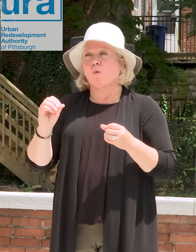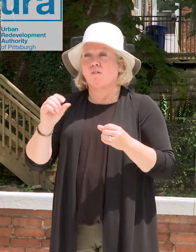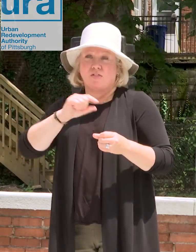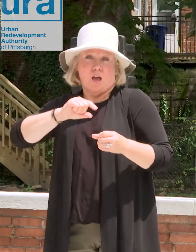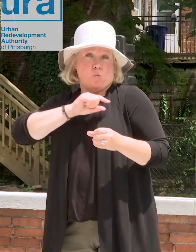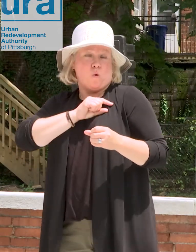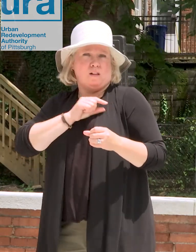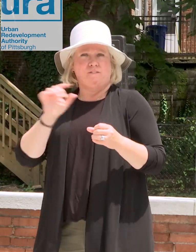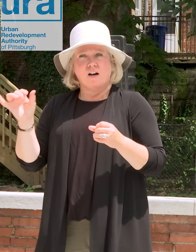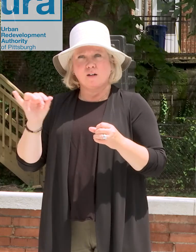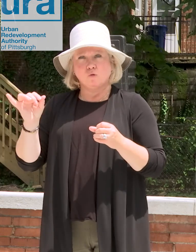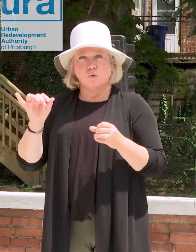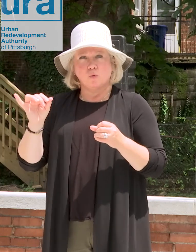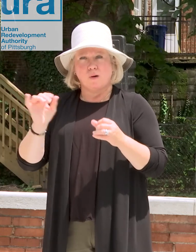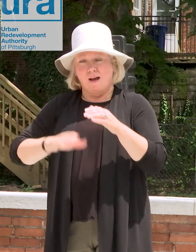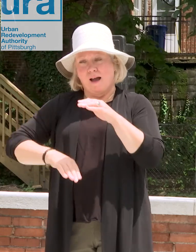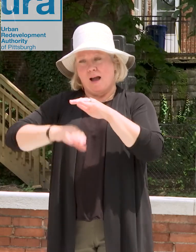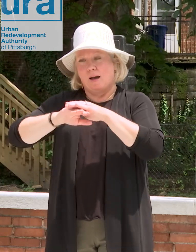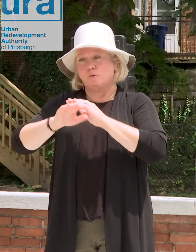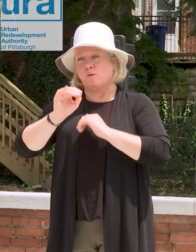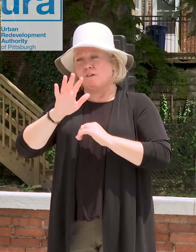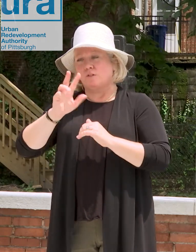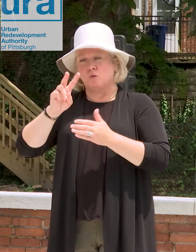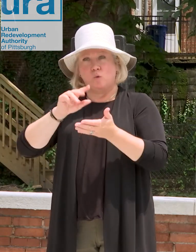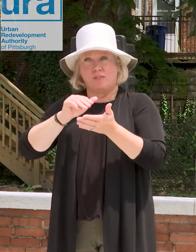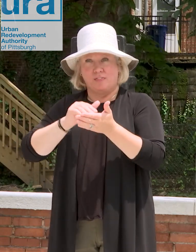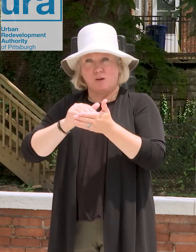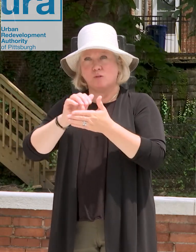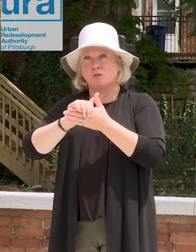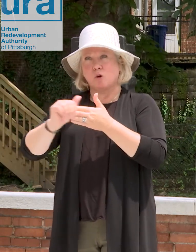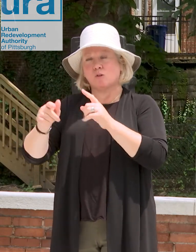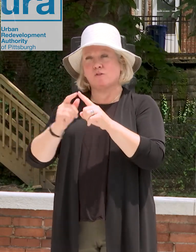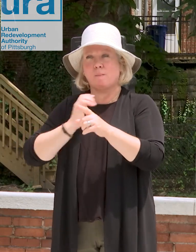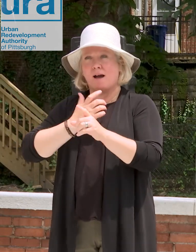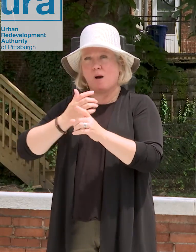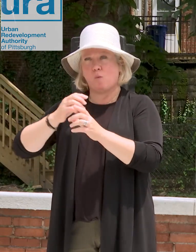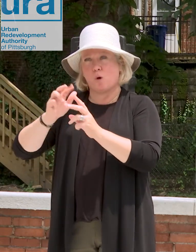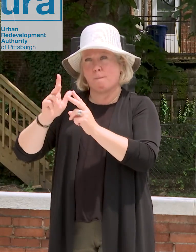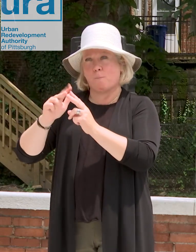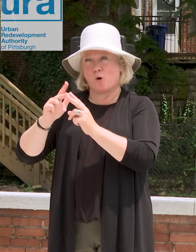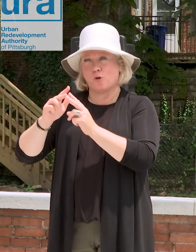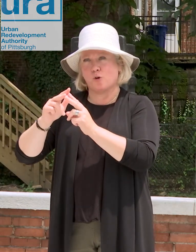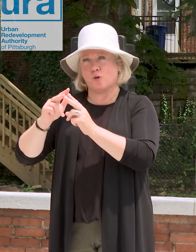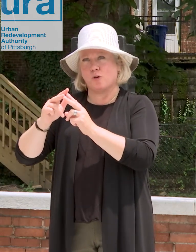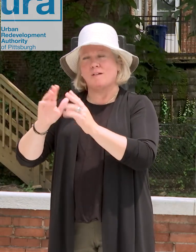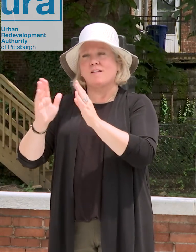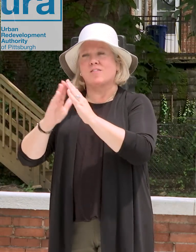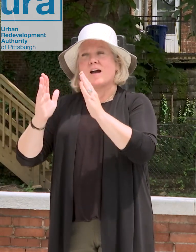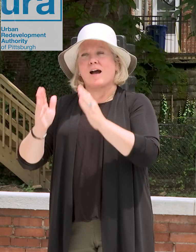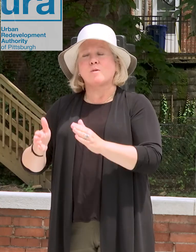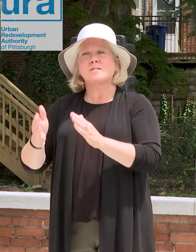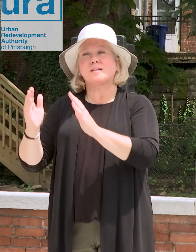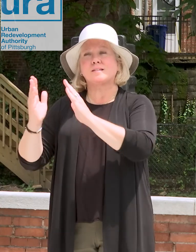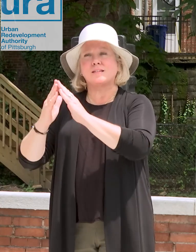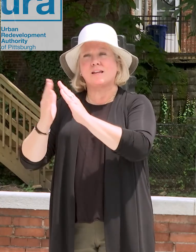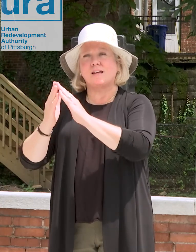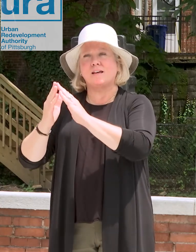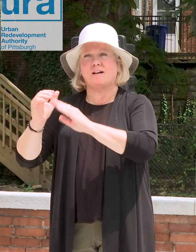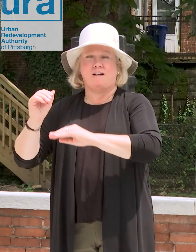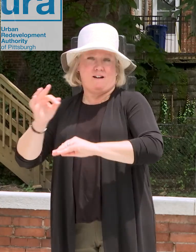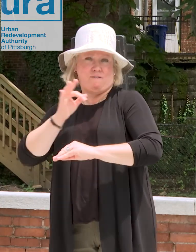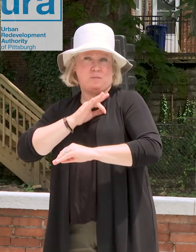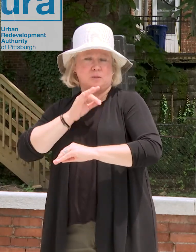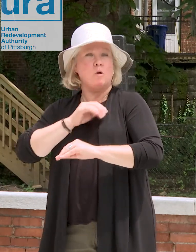qualify, they can get up to $52,000 from our partner, the Housing Authority of the City of Pittsburgh. We're also providing a down